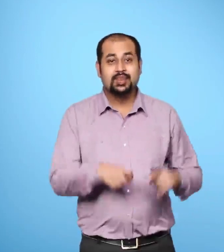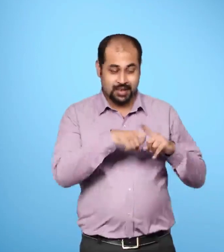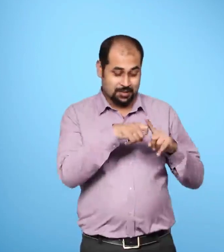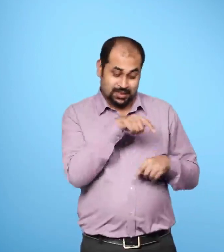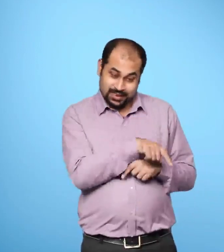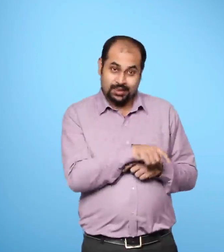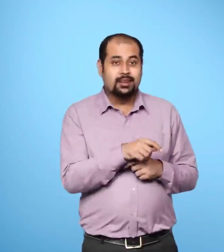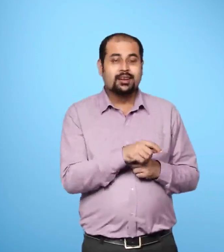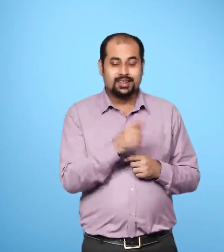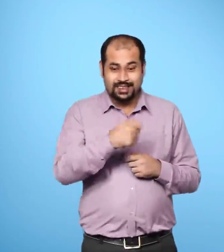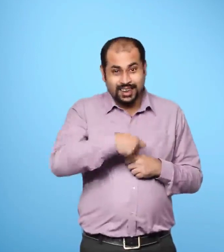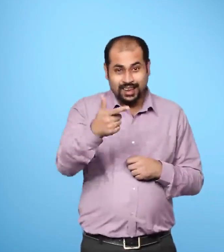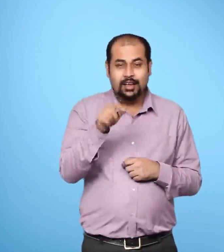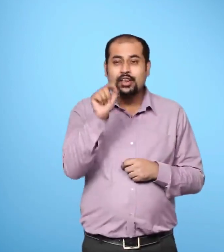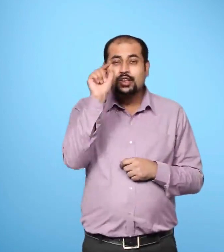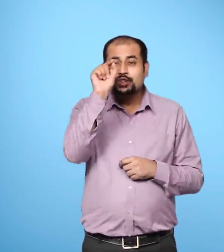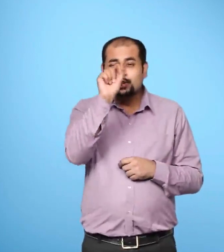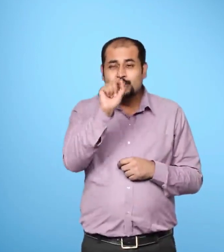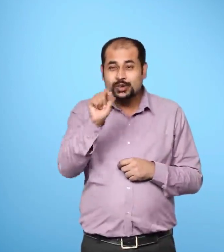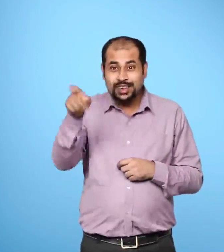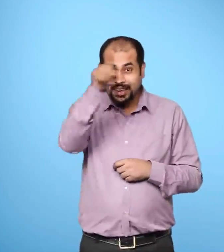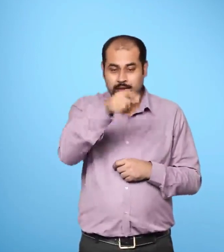Karma has thrown the bangle on the dots.